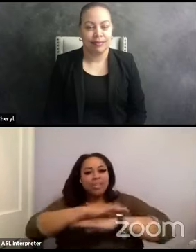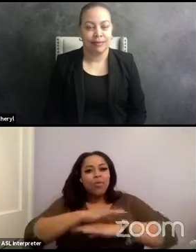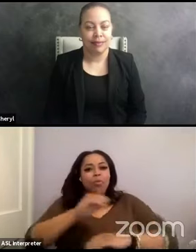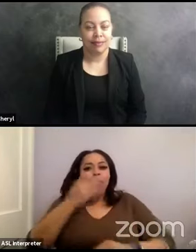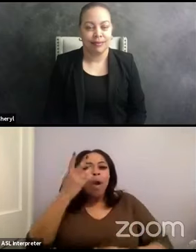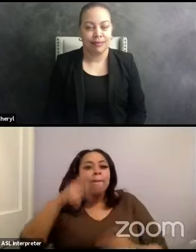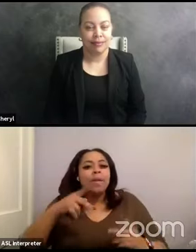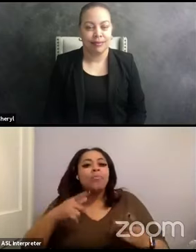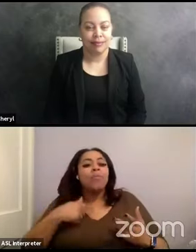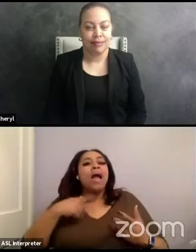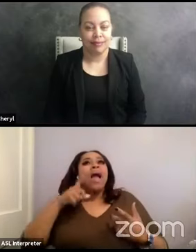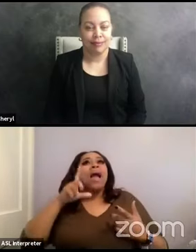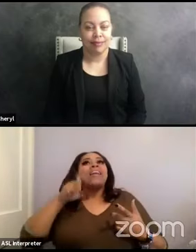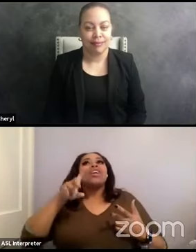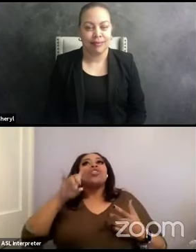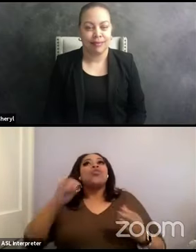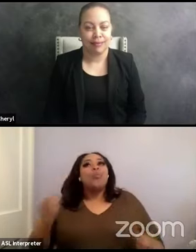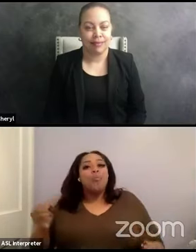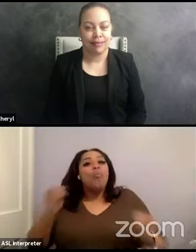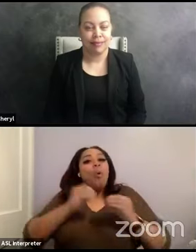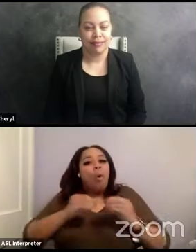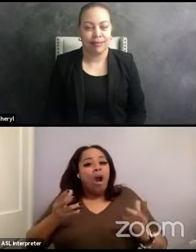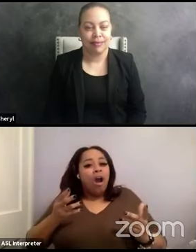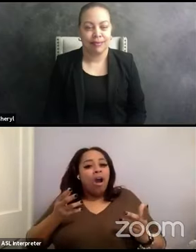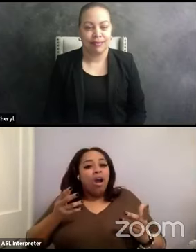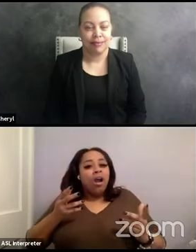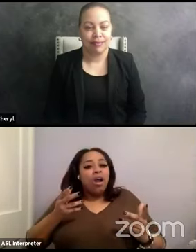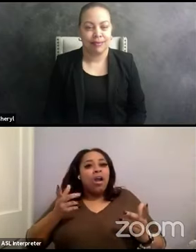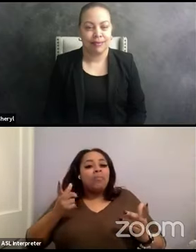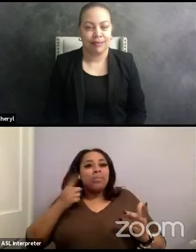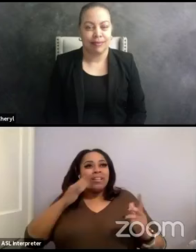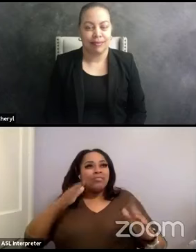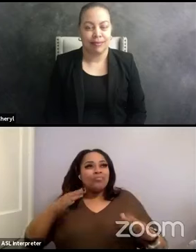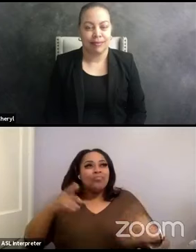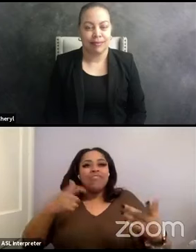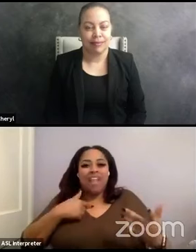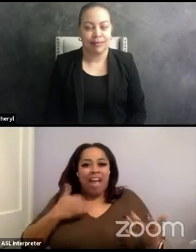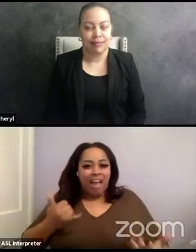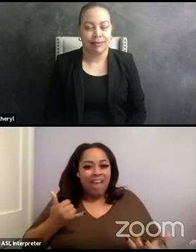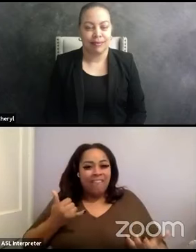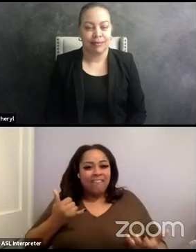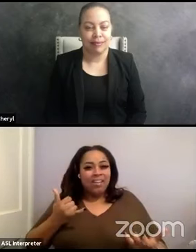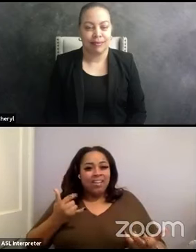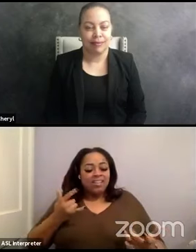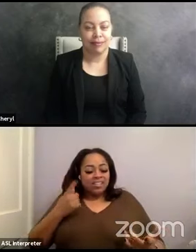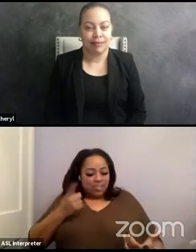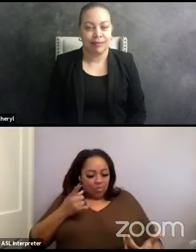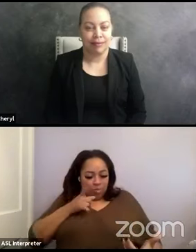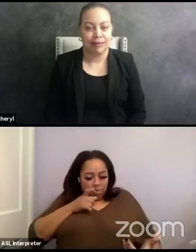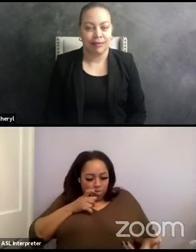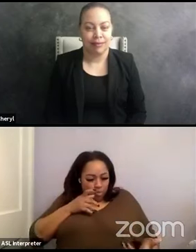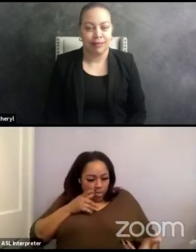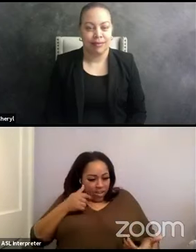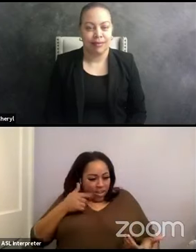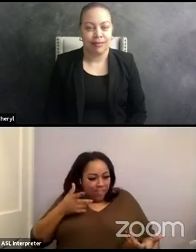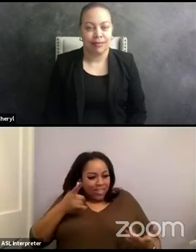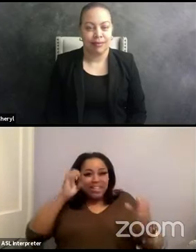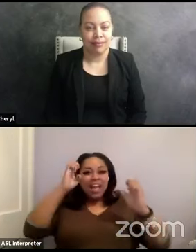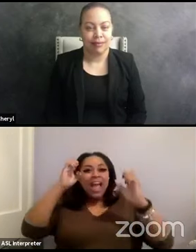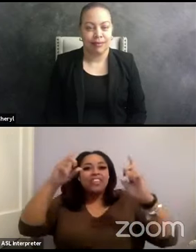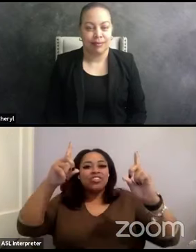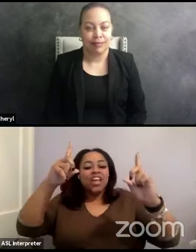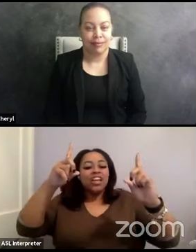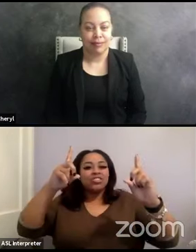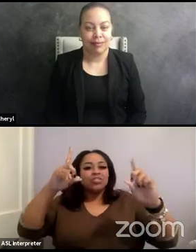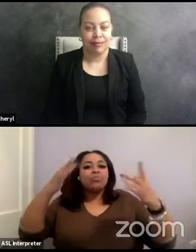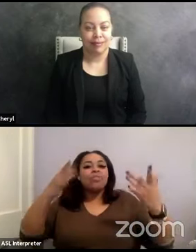I still need to do more. I need to do more because that's a privilege I have now as someone who has this sort of educational privilege. And we're